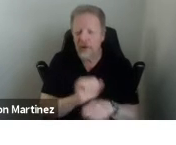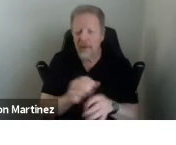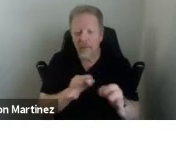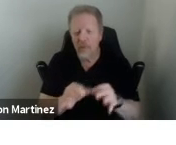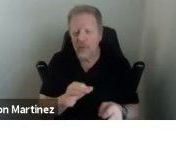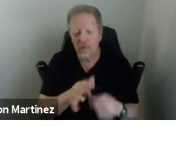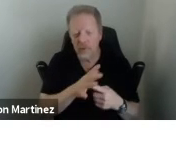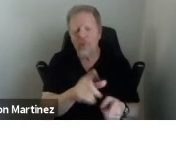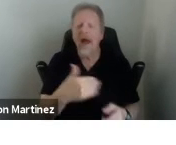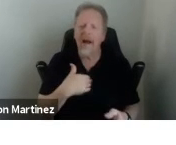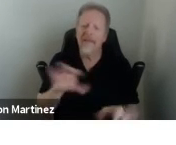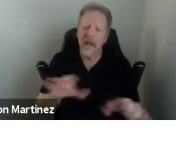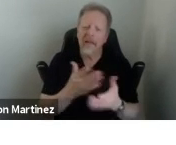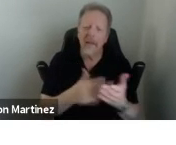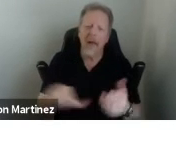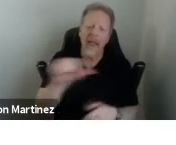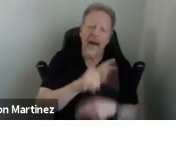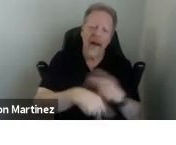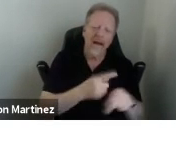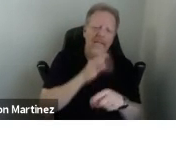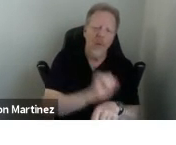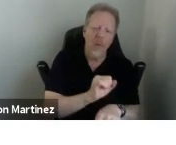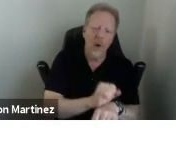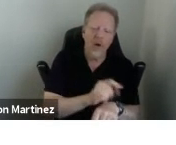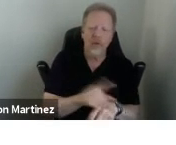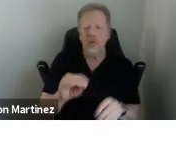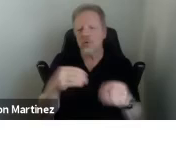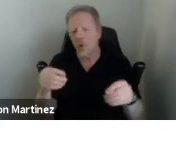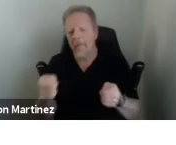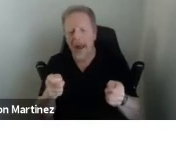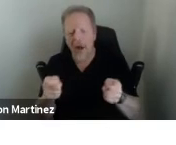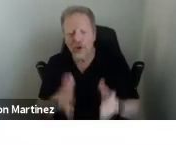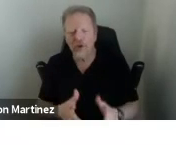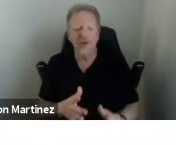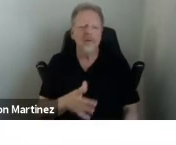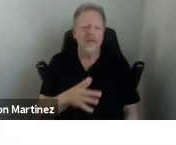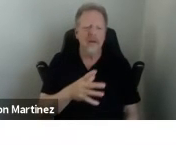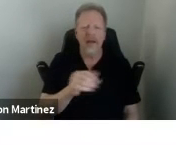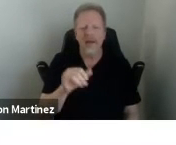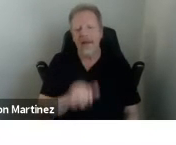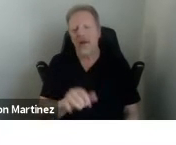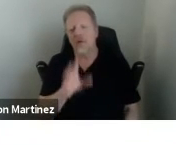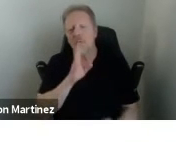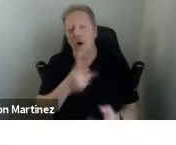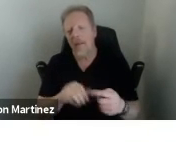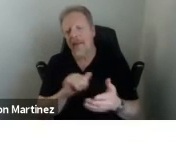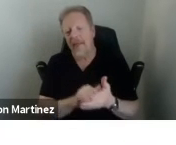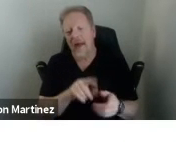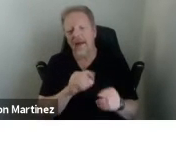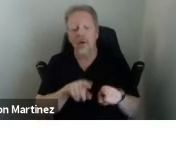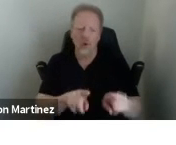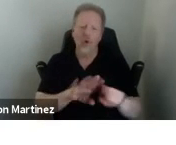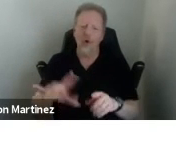you have done something more if you want to show you're a store manager, and that you can talk about that in the